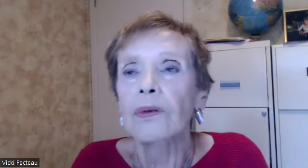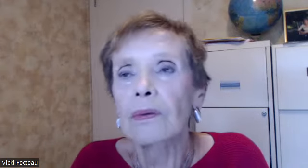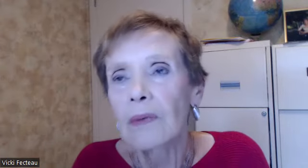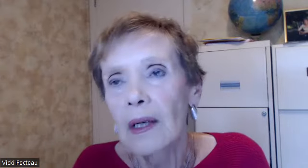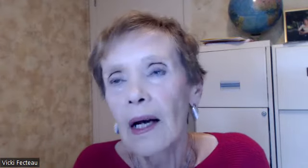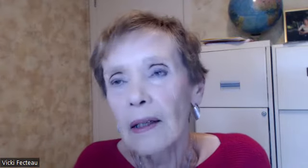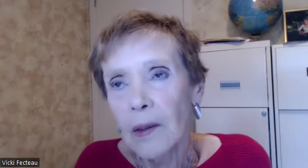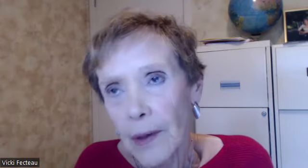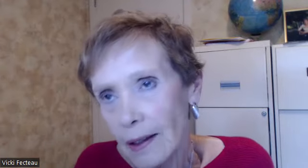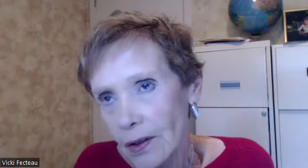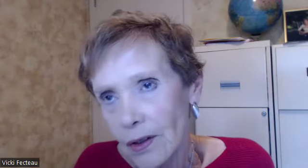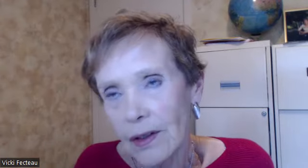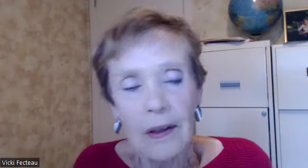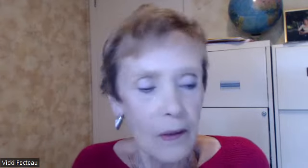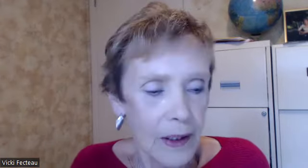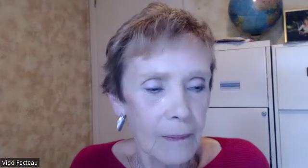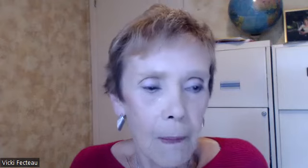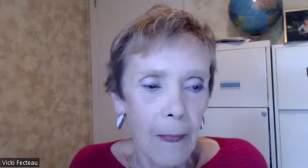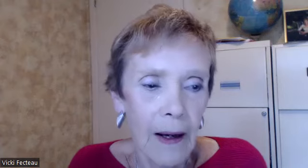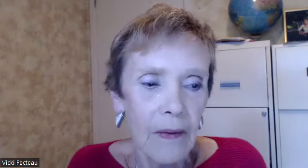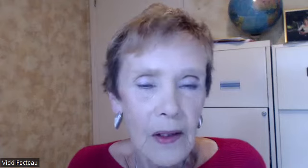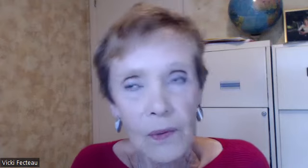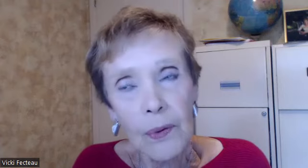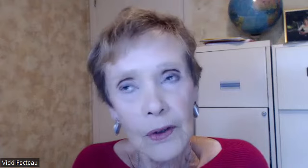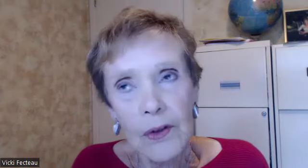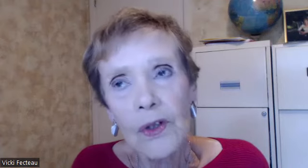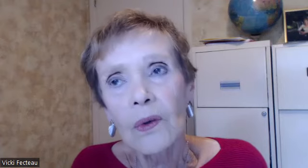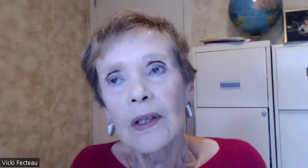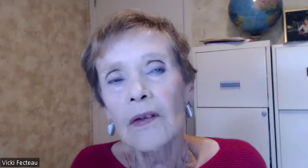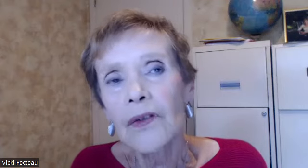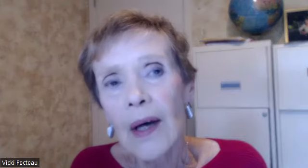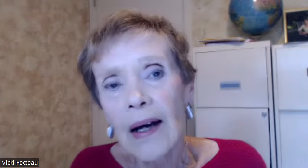So I got to practice a little bit. And that's important. So if you have